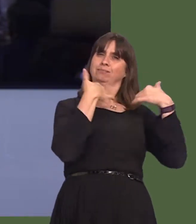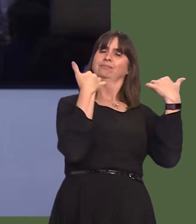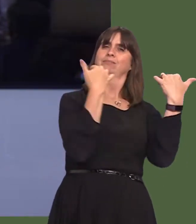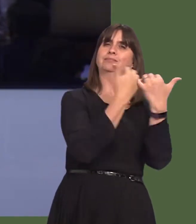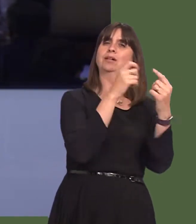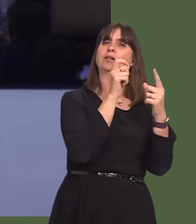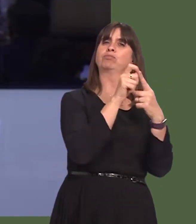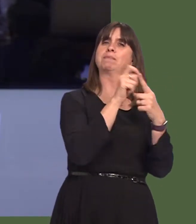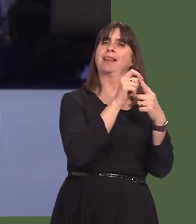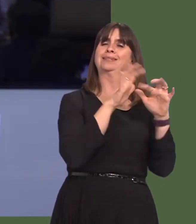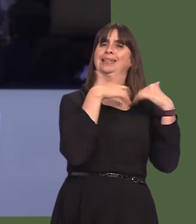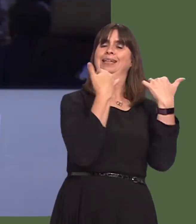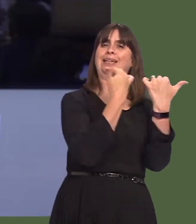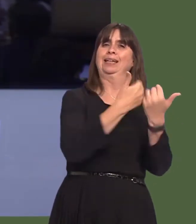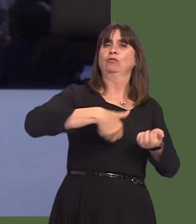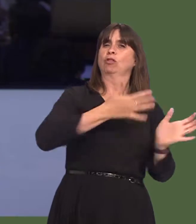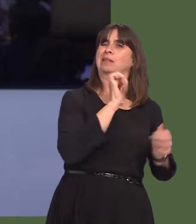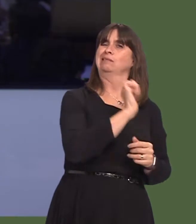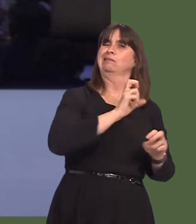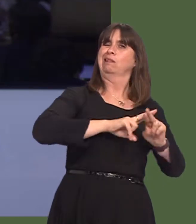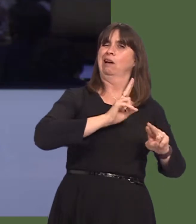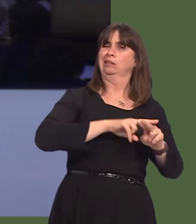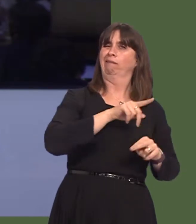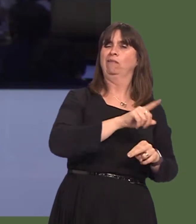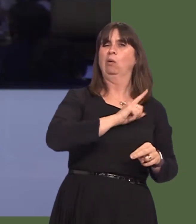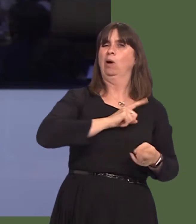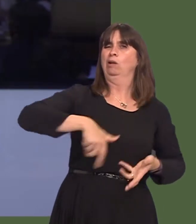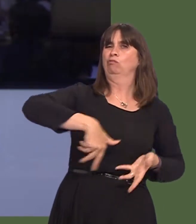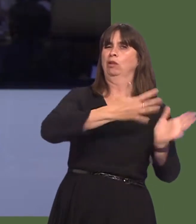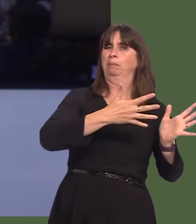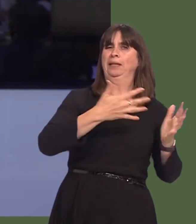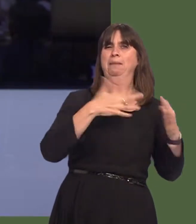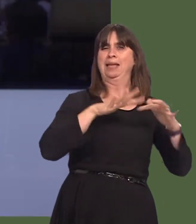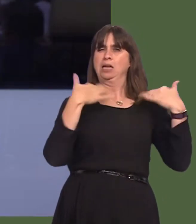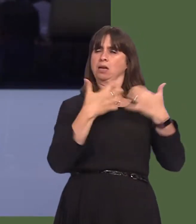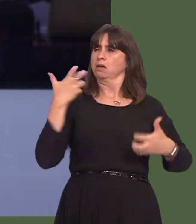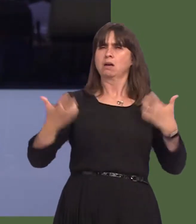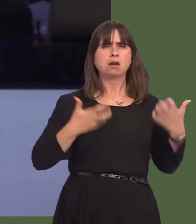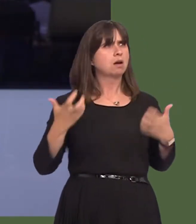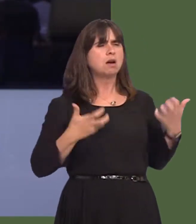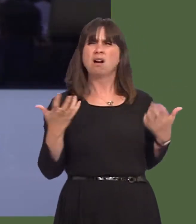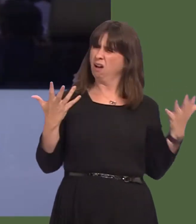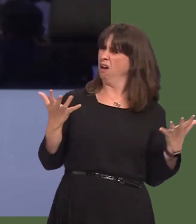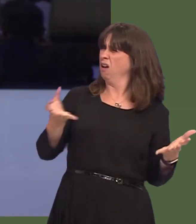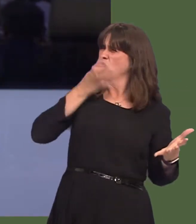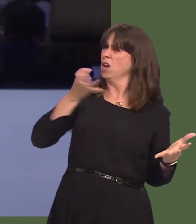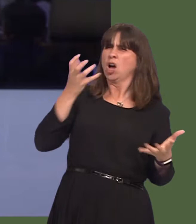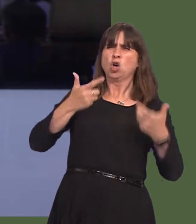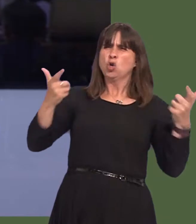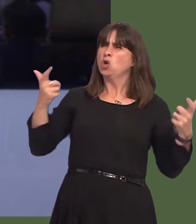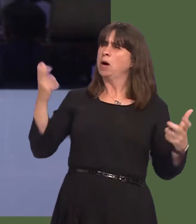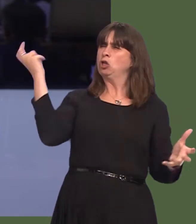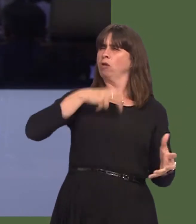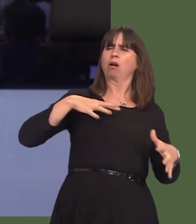Wales Autumn Rugby Internationals. This follows complaint about the behaviour of drunk people spoiling games for